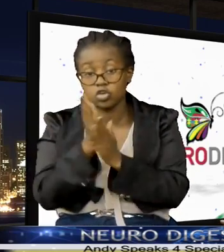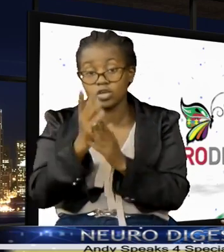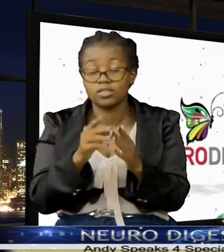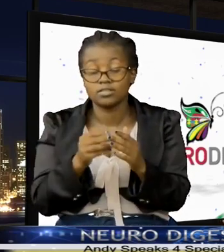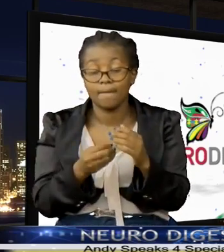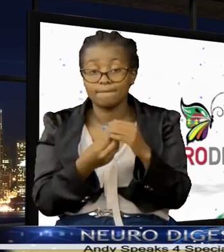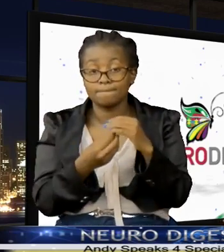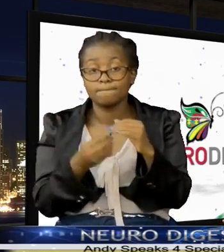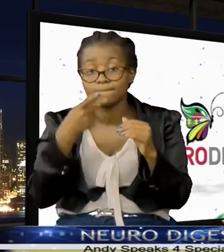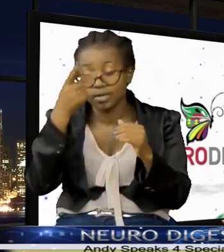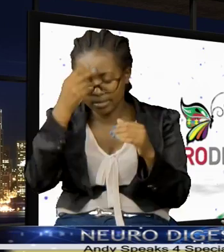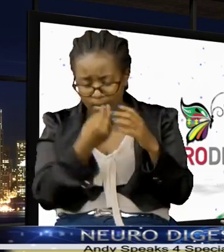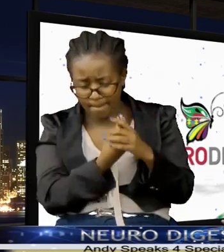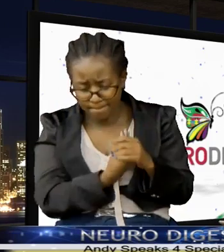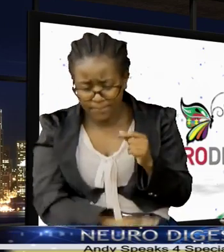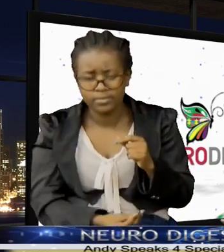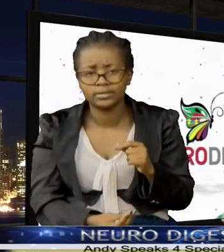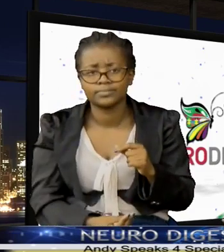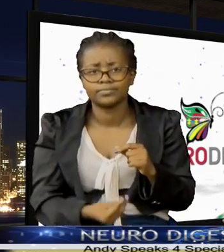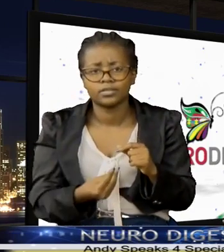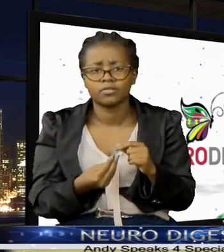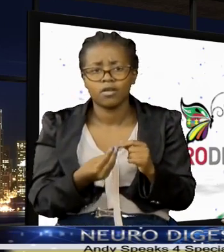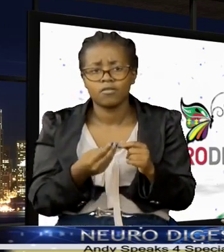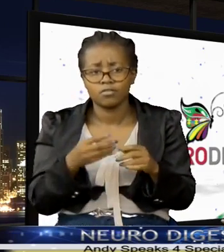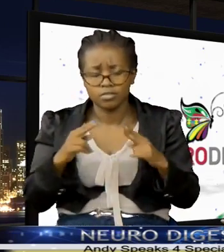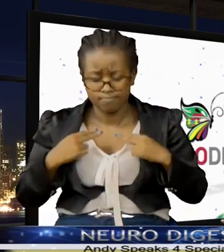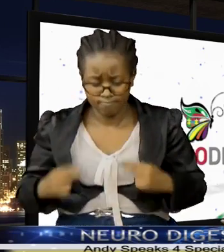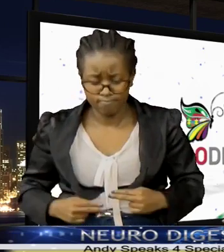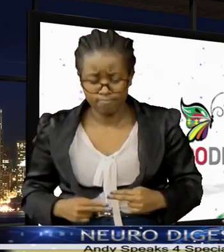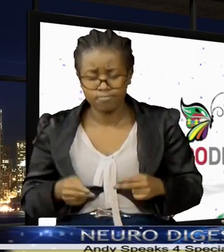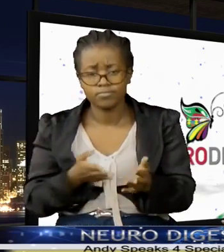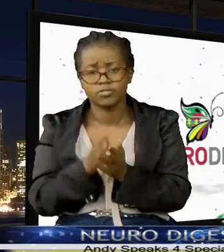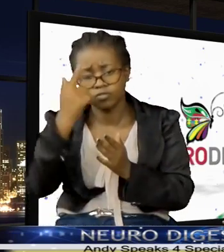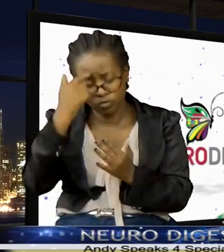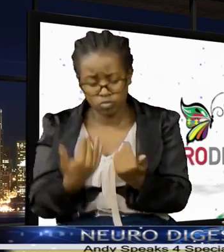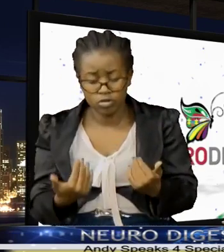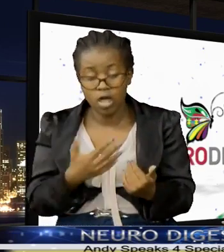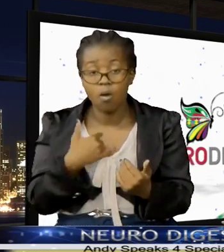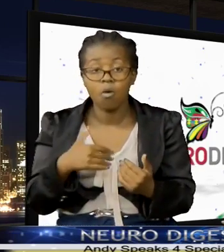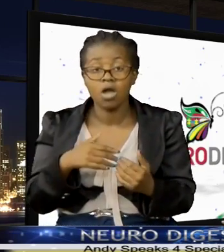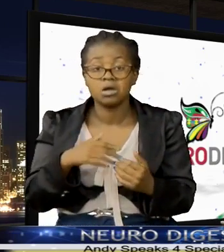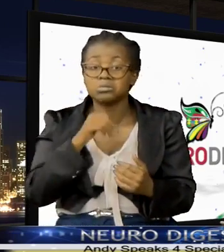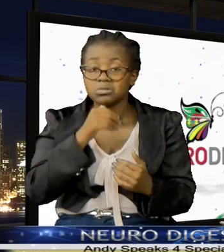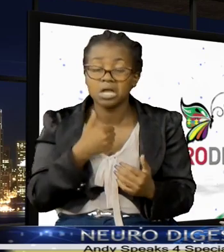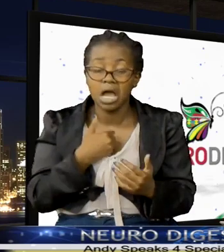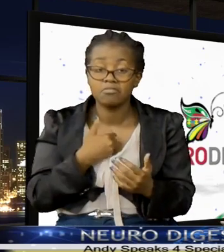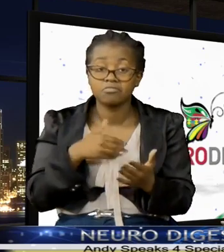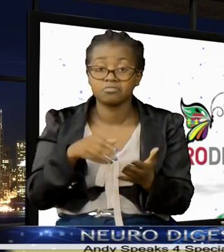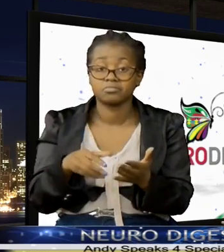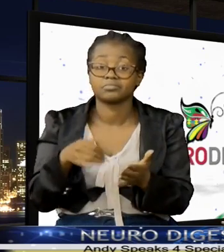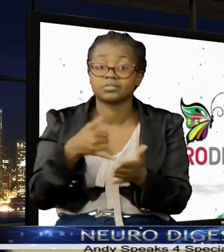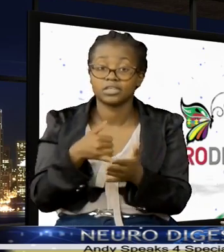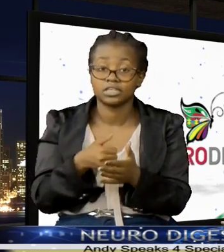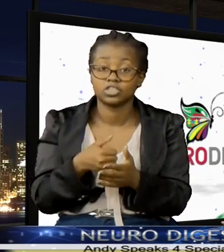stigma, the fight for the basic rights for our children, the lack of integration in the system, lack of